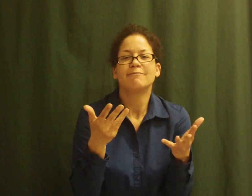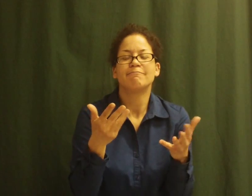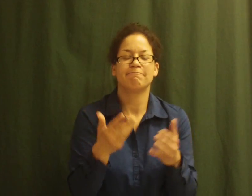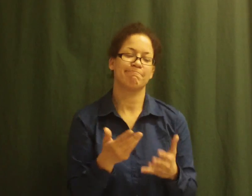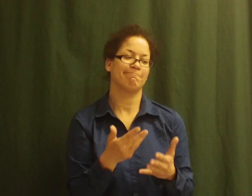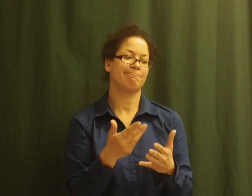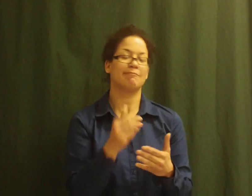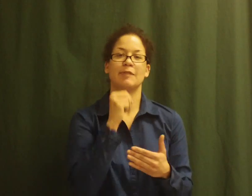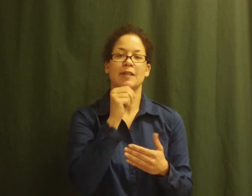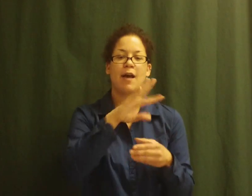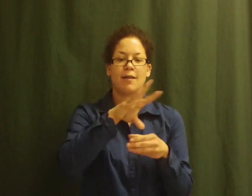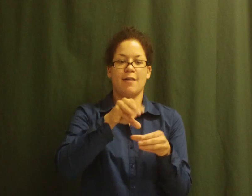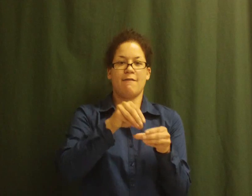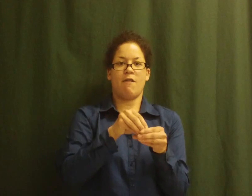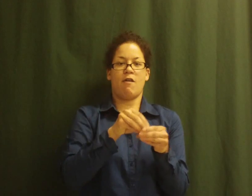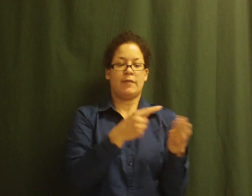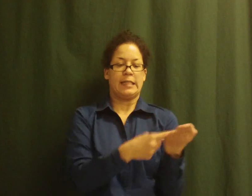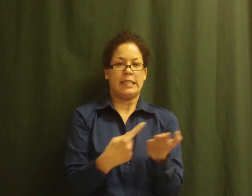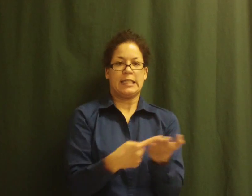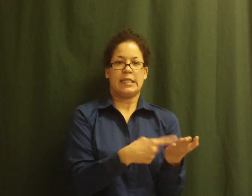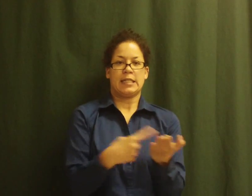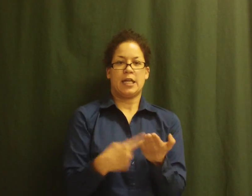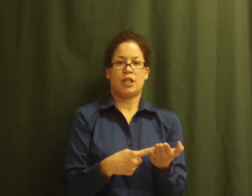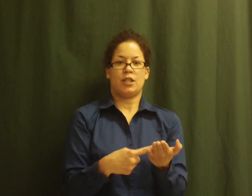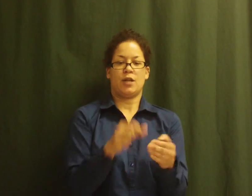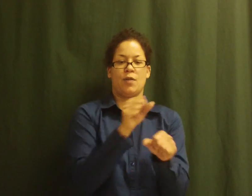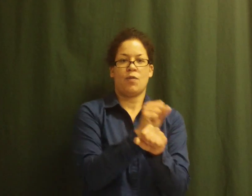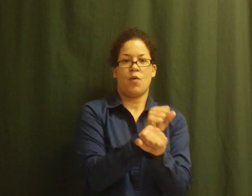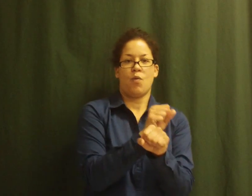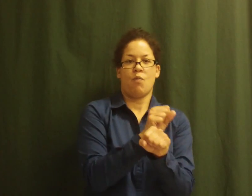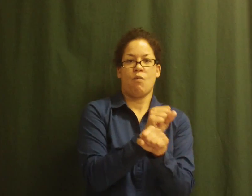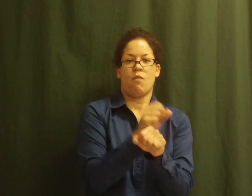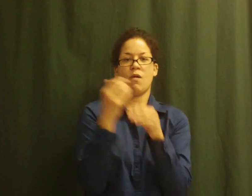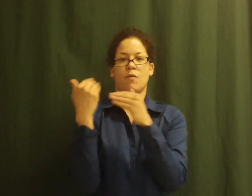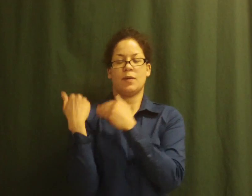this position, leaving it to the other committee